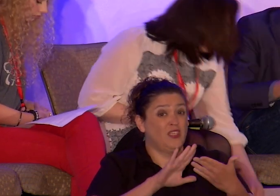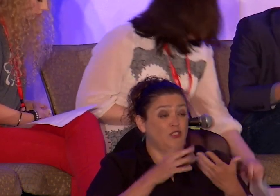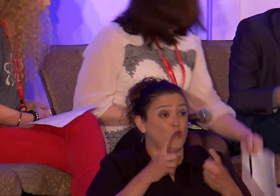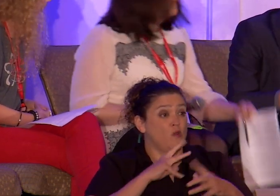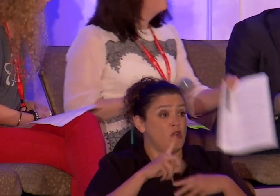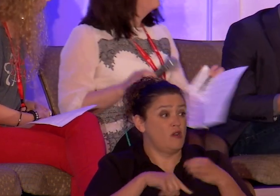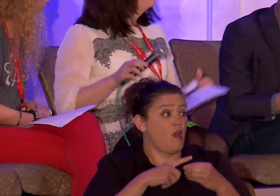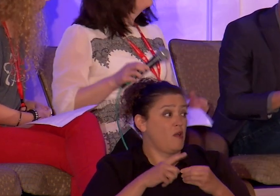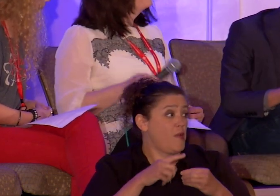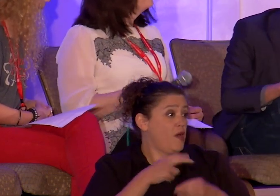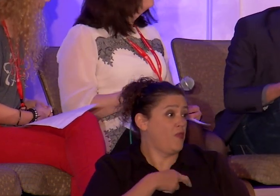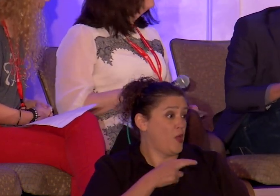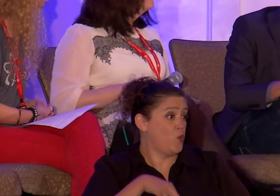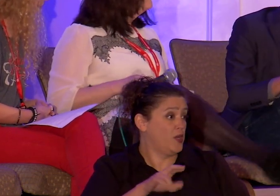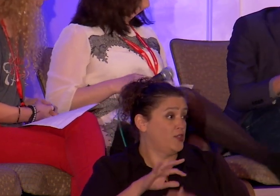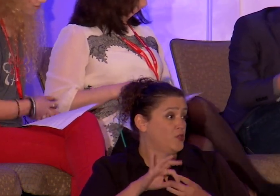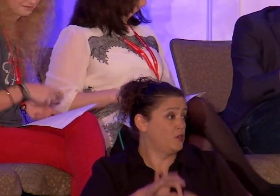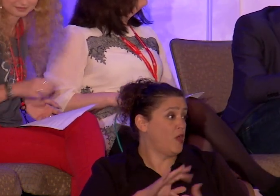religion of peace.